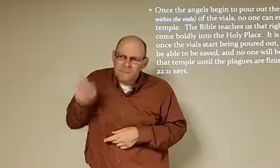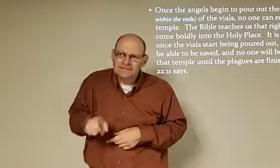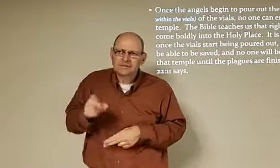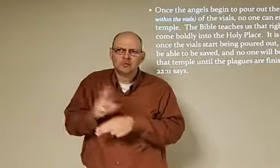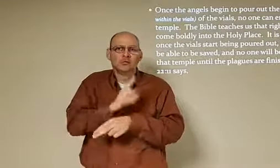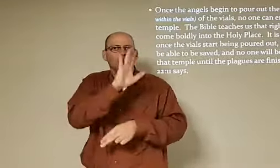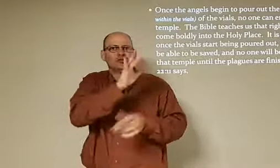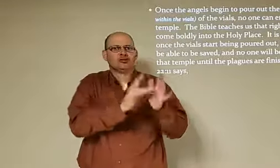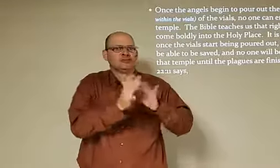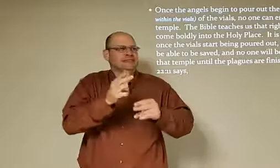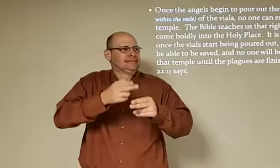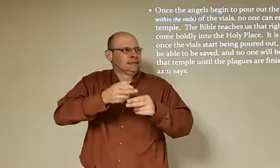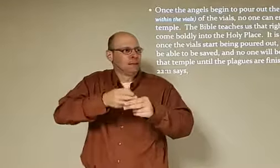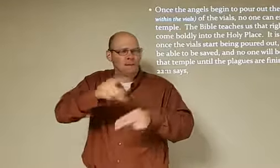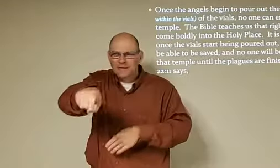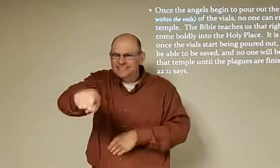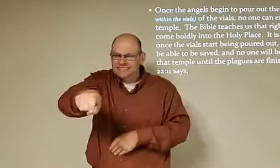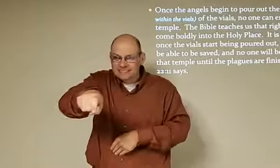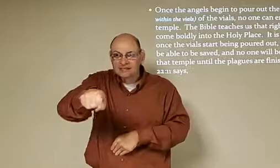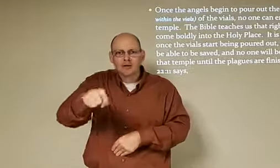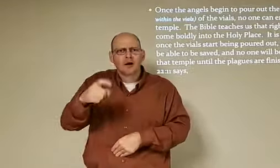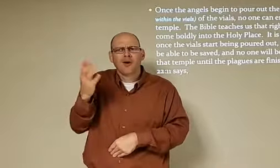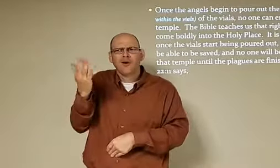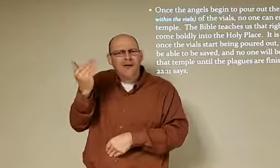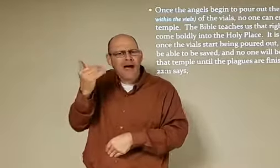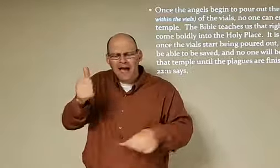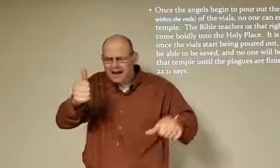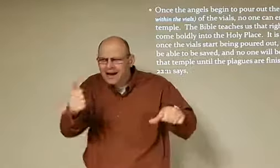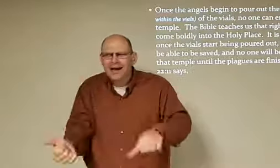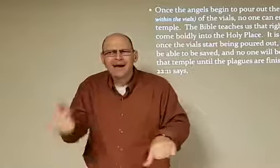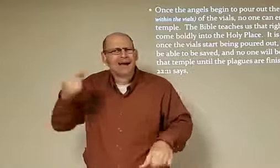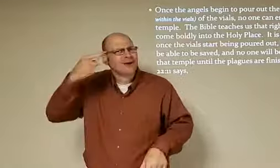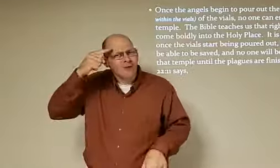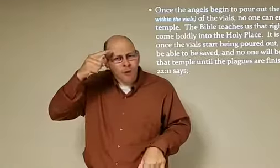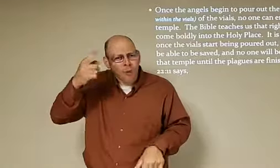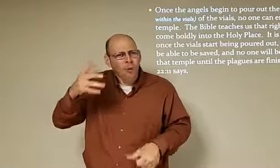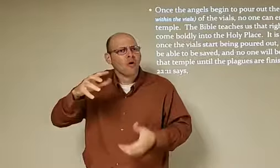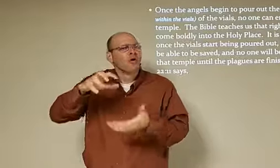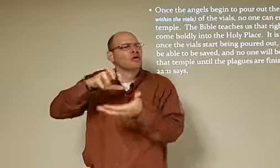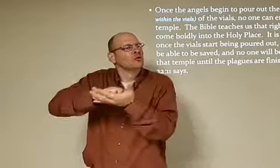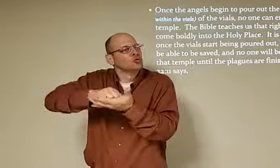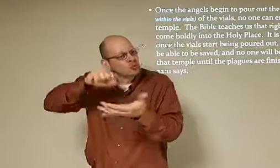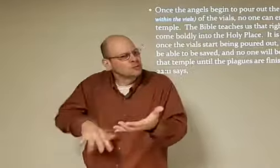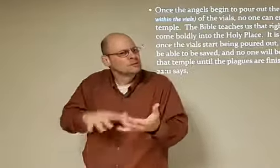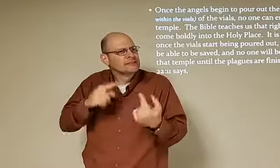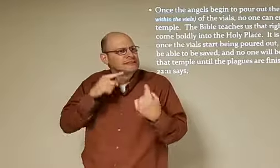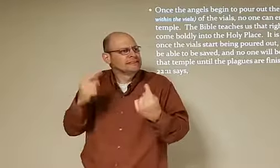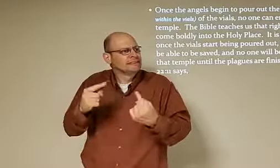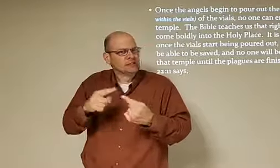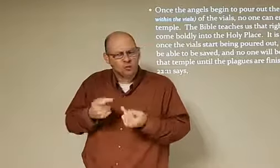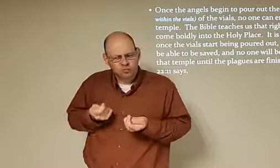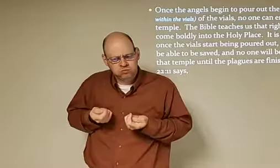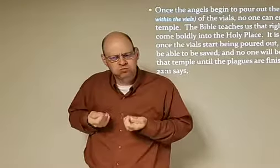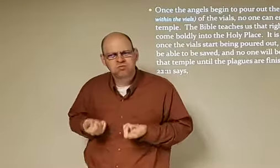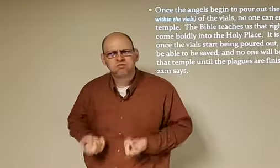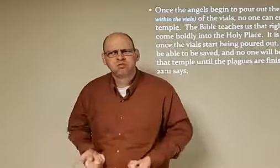in the name of Jesus Christ. It's a must. And why is that? Why are we baptized? To remove the